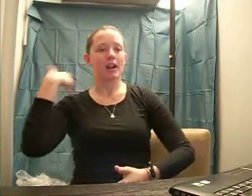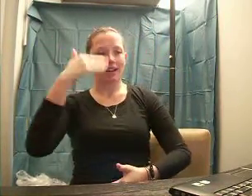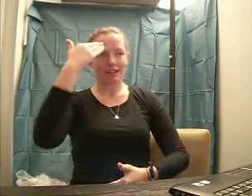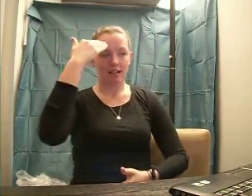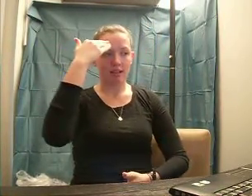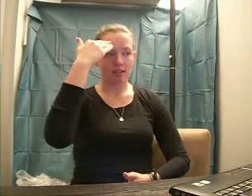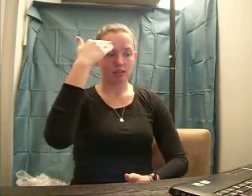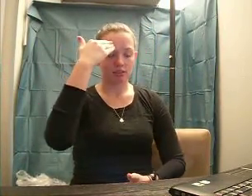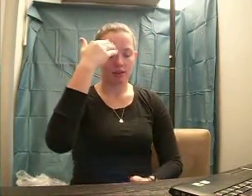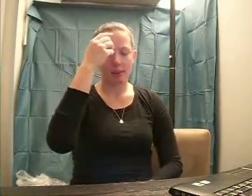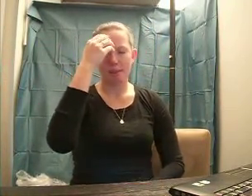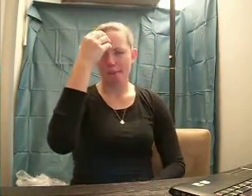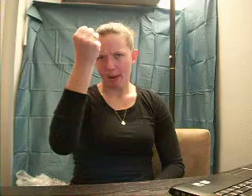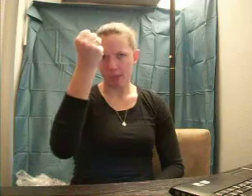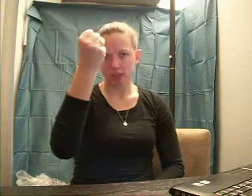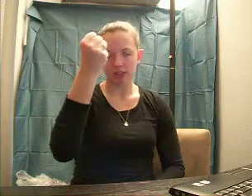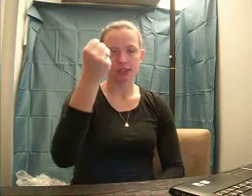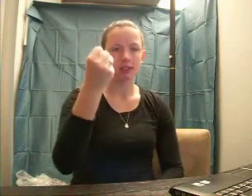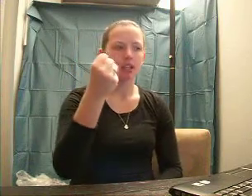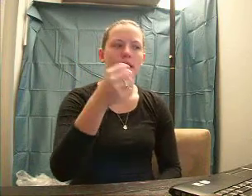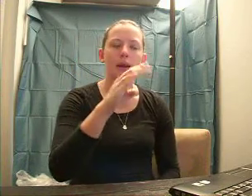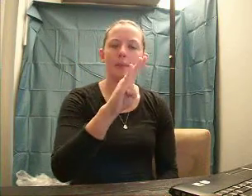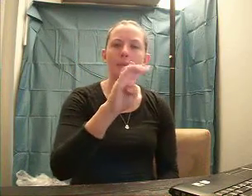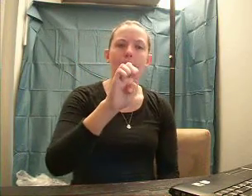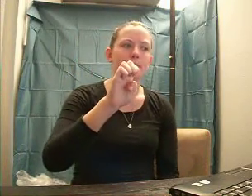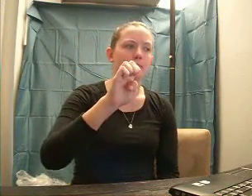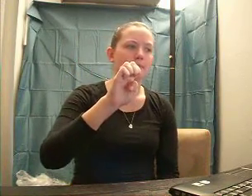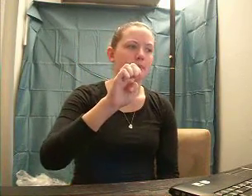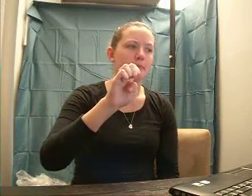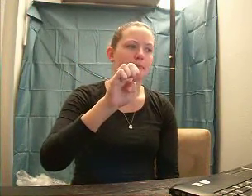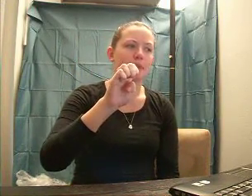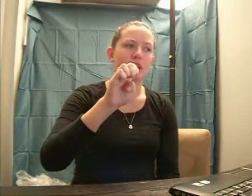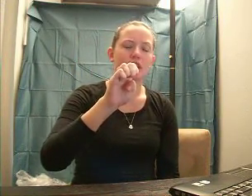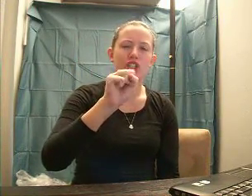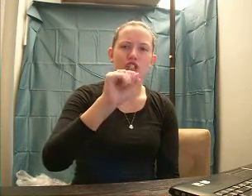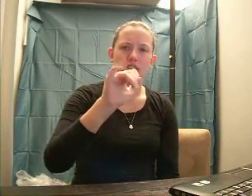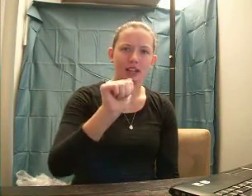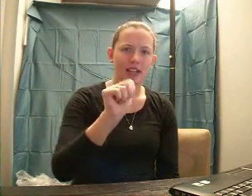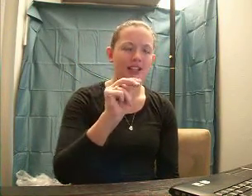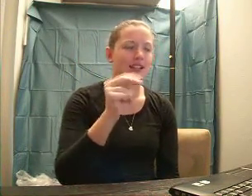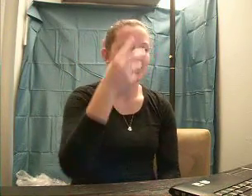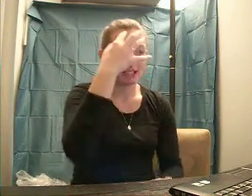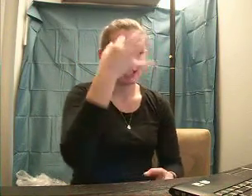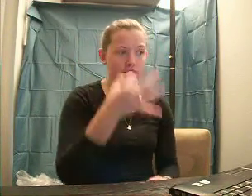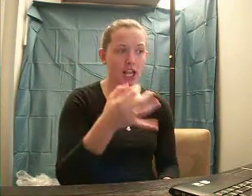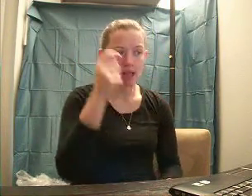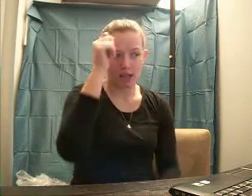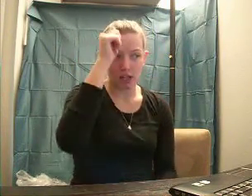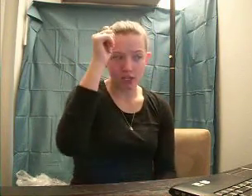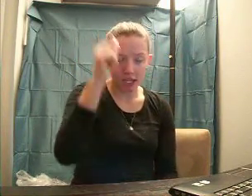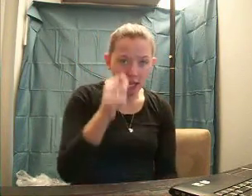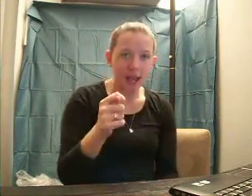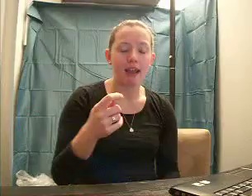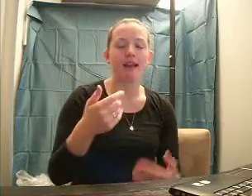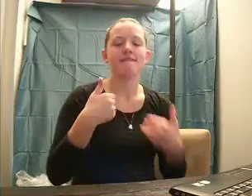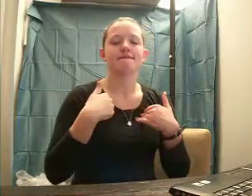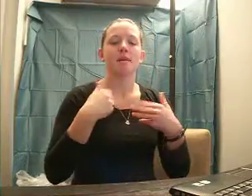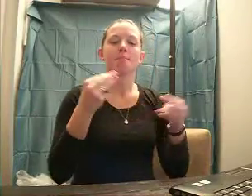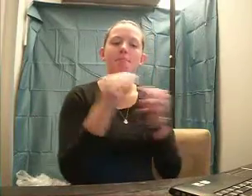memories. And the point about Bayesian decision theory is it gives you the mathematics of the optimal way to combine your prior knowledge with